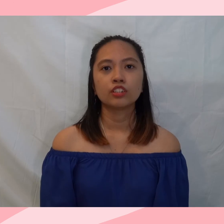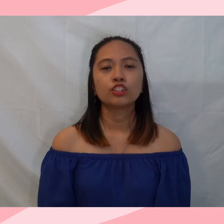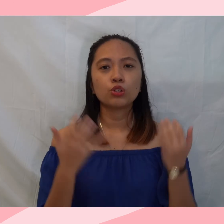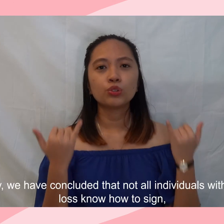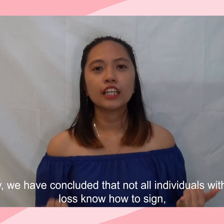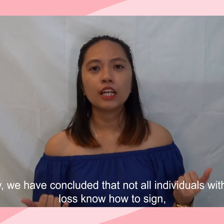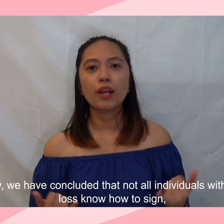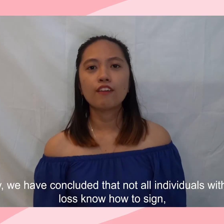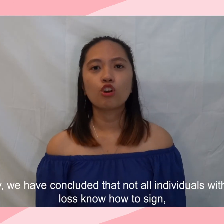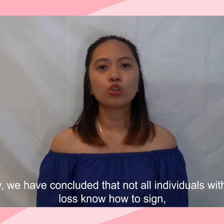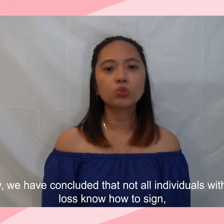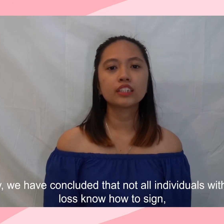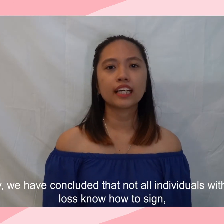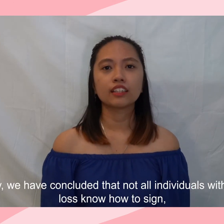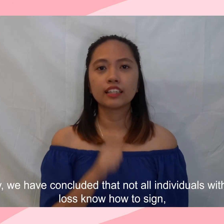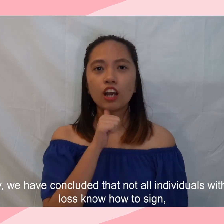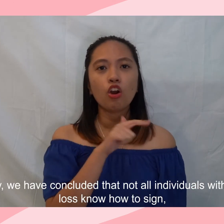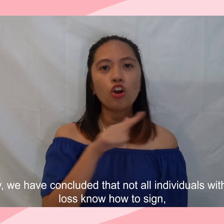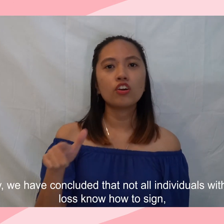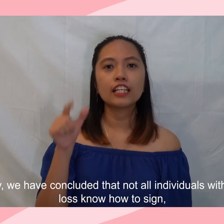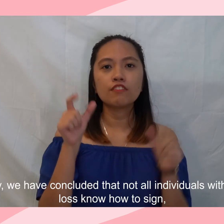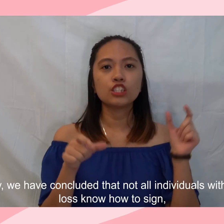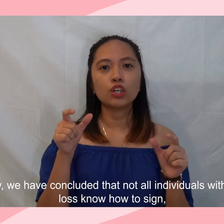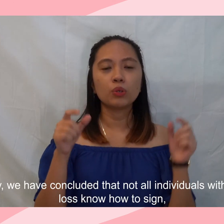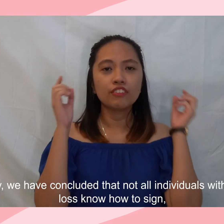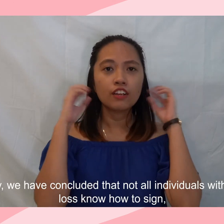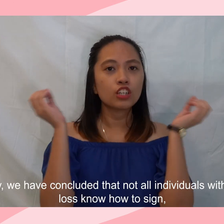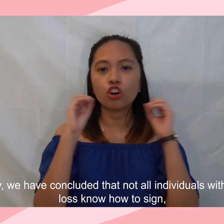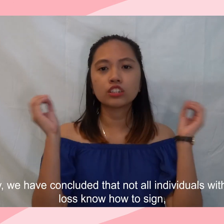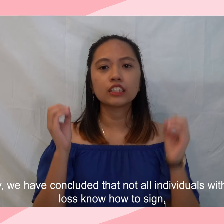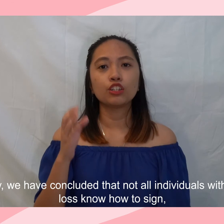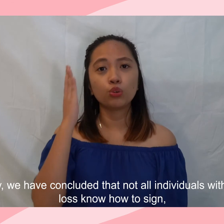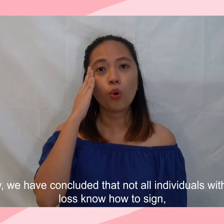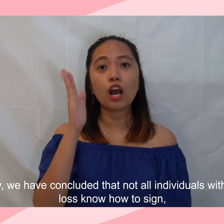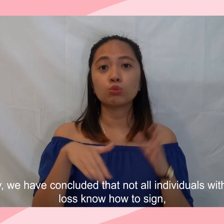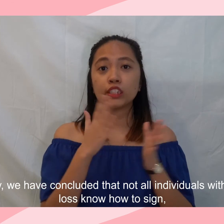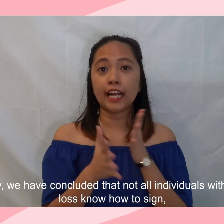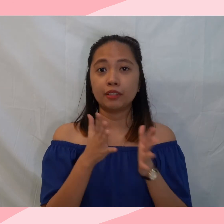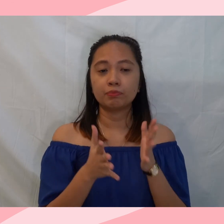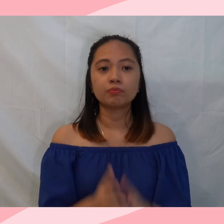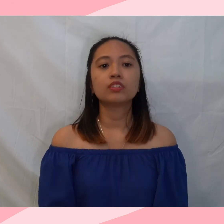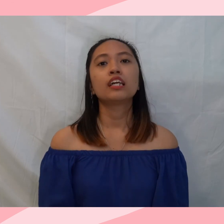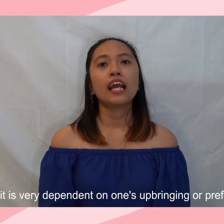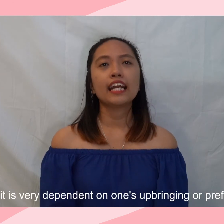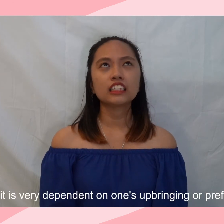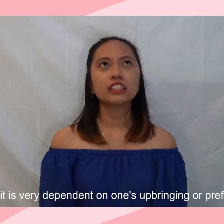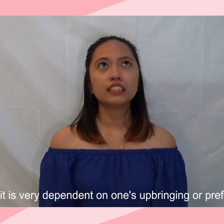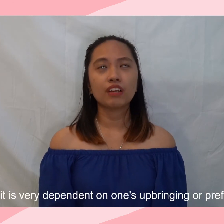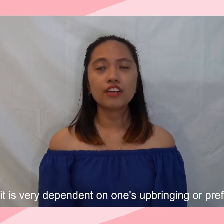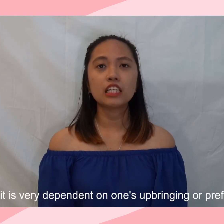So today we have concluded that not all individuals with hearing loss know how to sign, and it's very